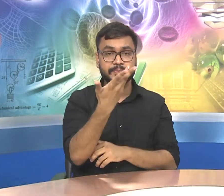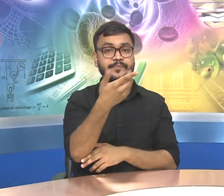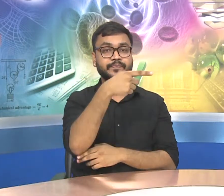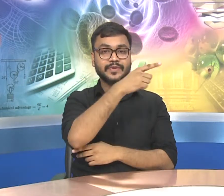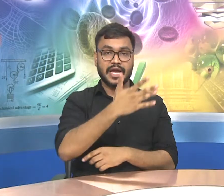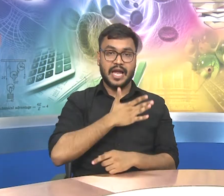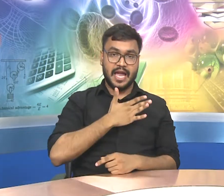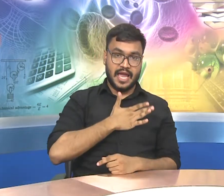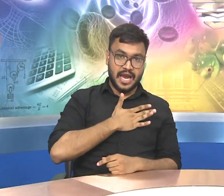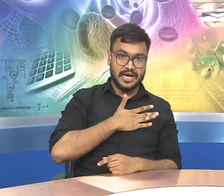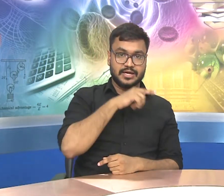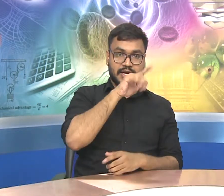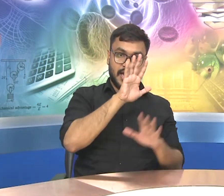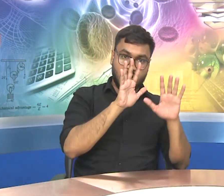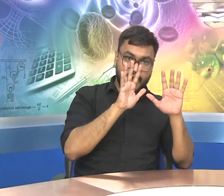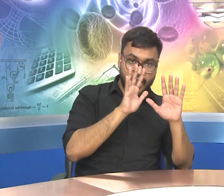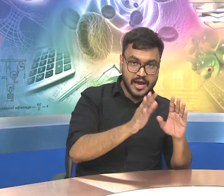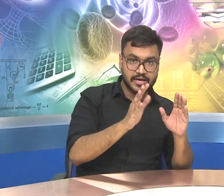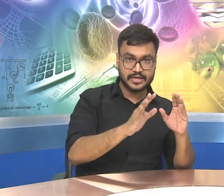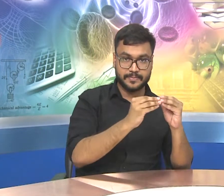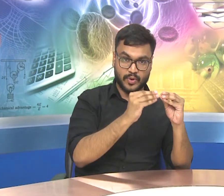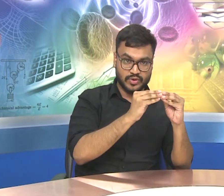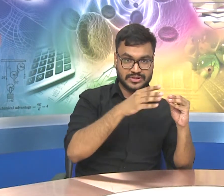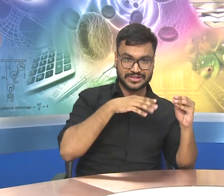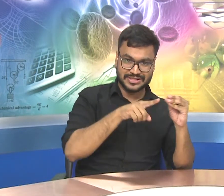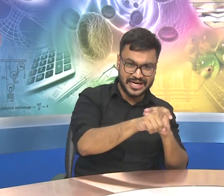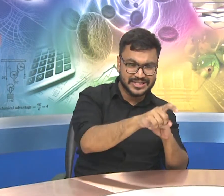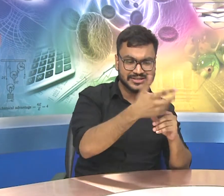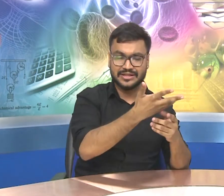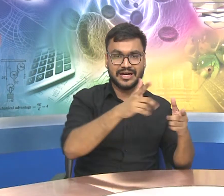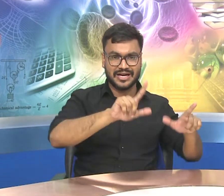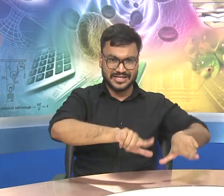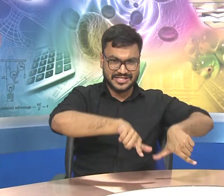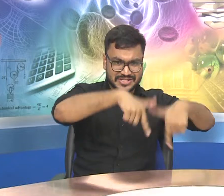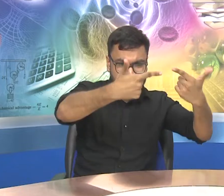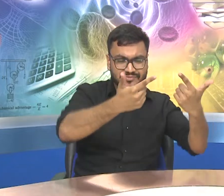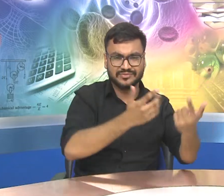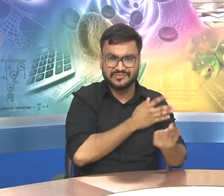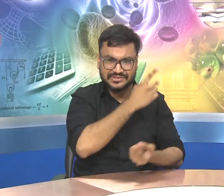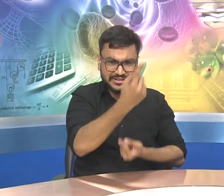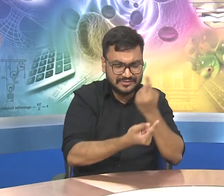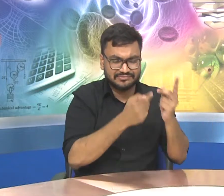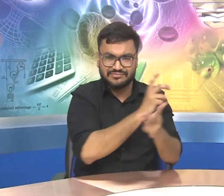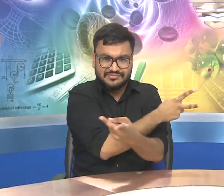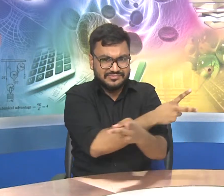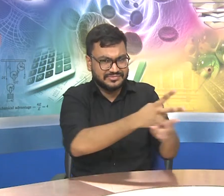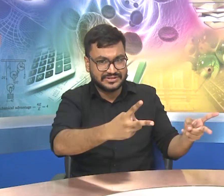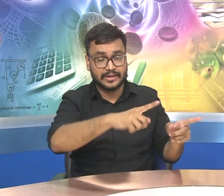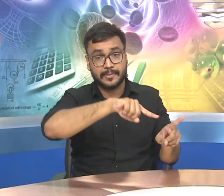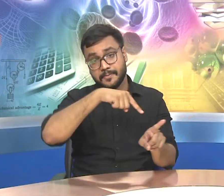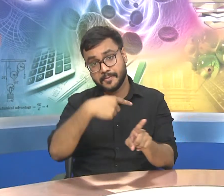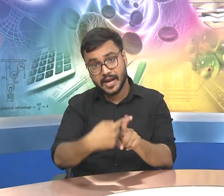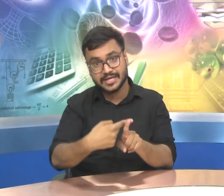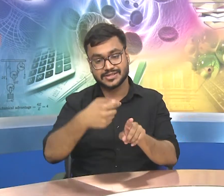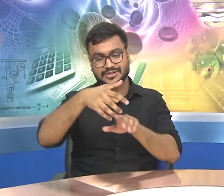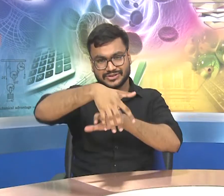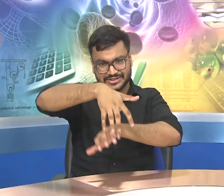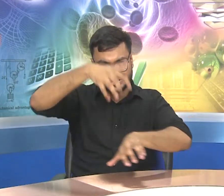as sunlight, water, air, soil and minerals,